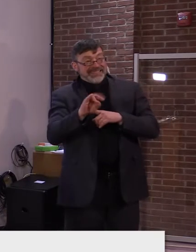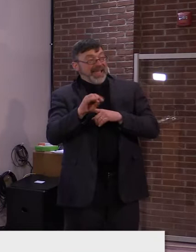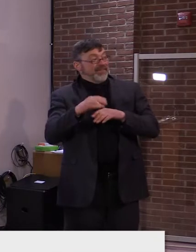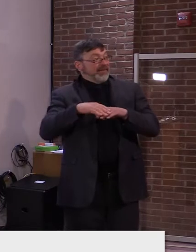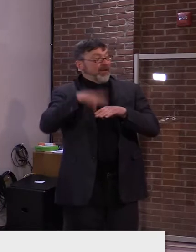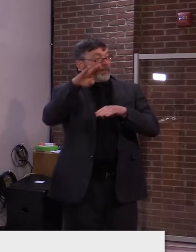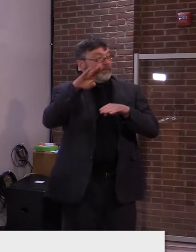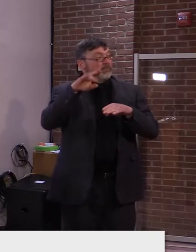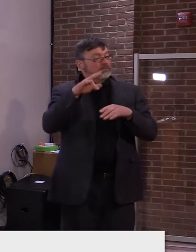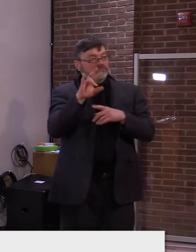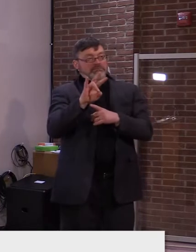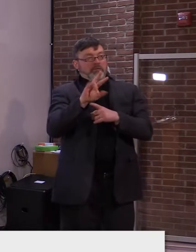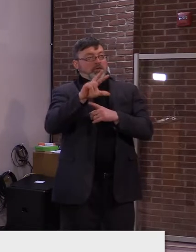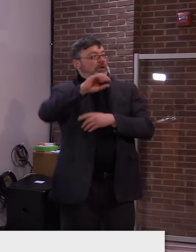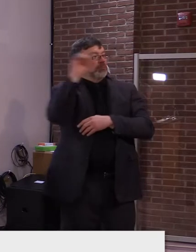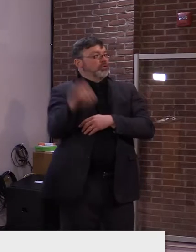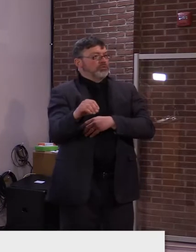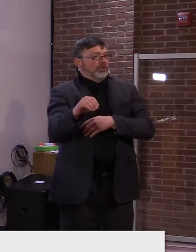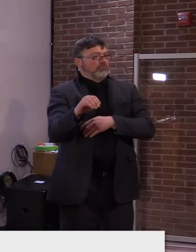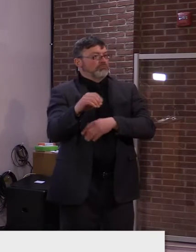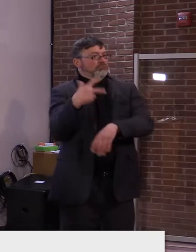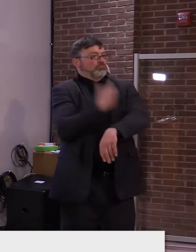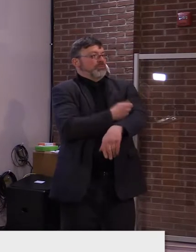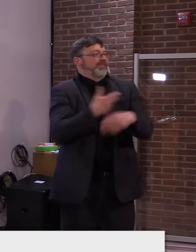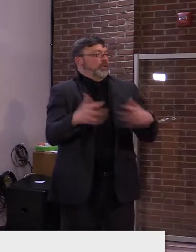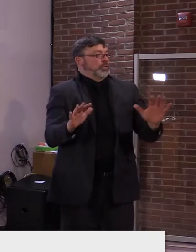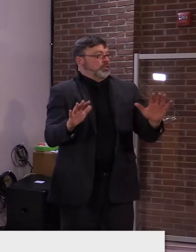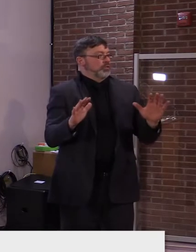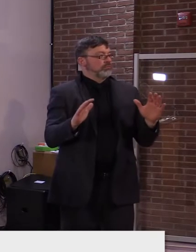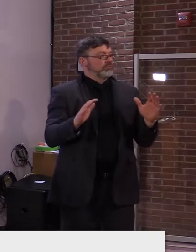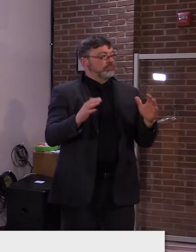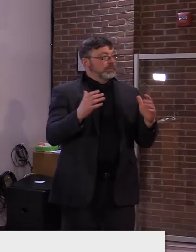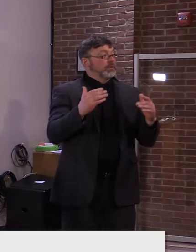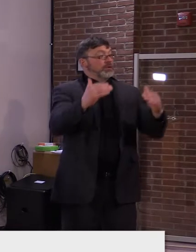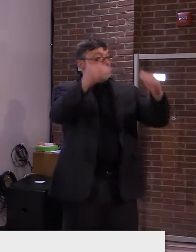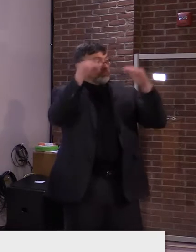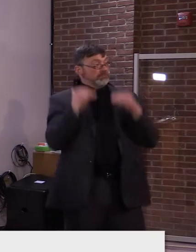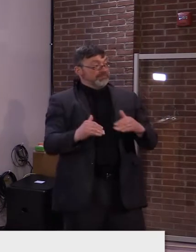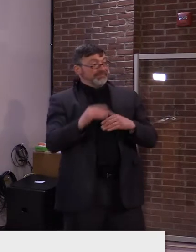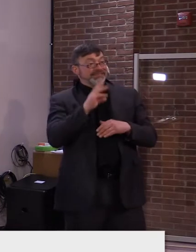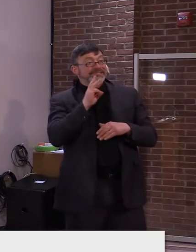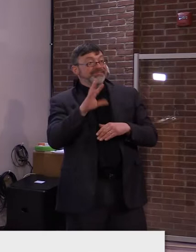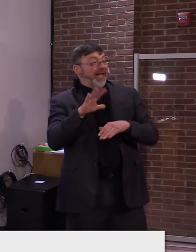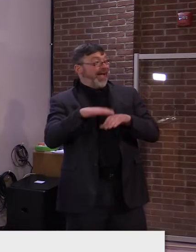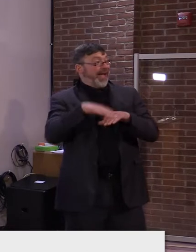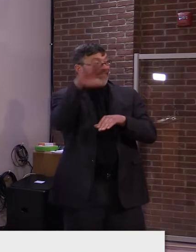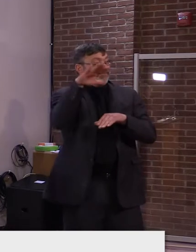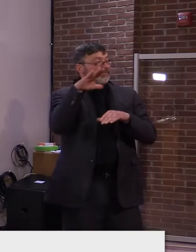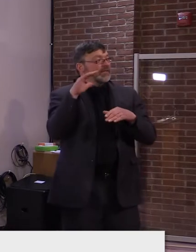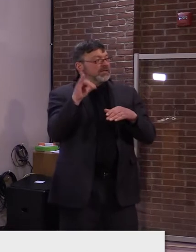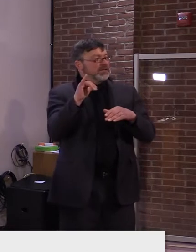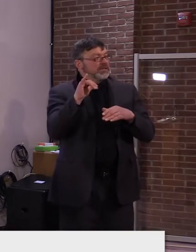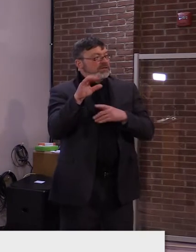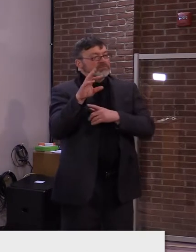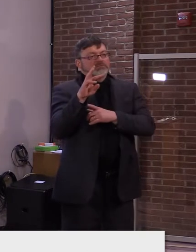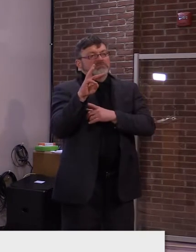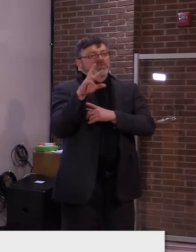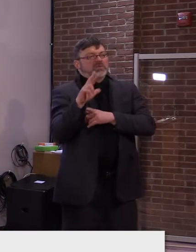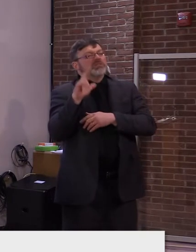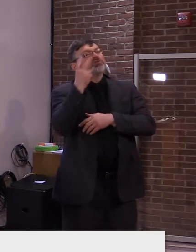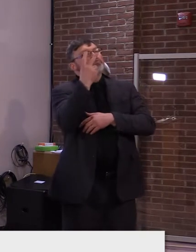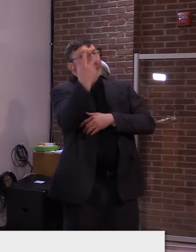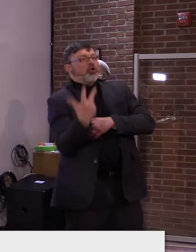nearly 60% of those 65 to 69 have been vaccinated. As you remember,